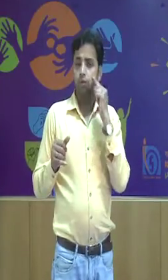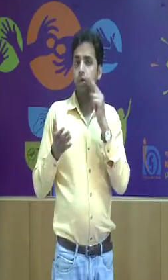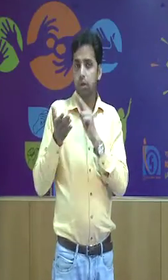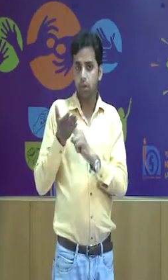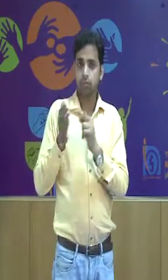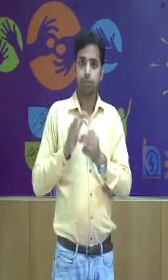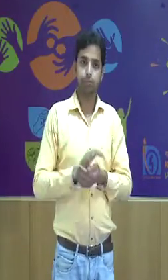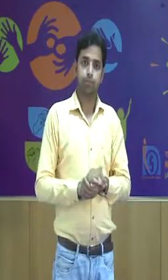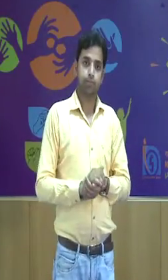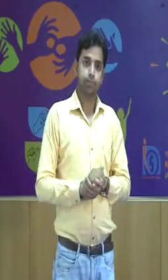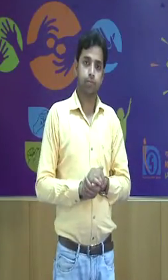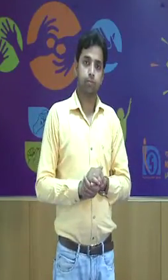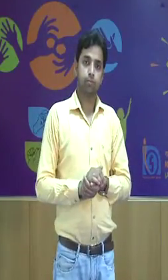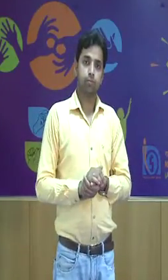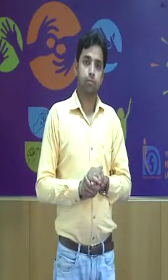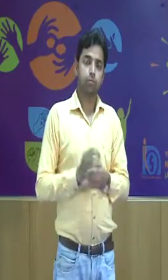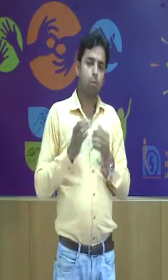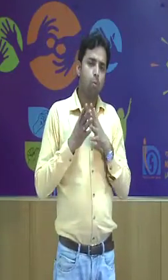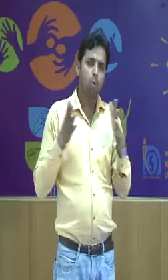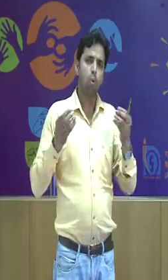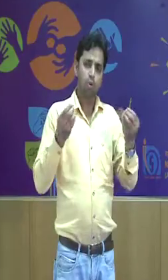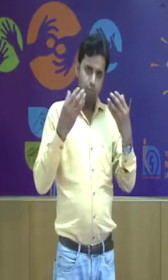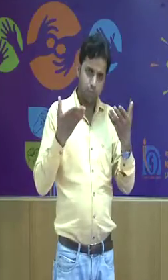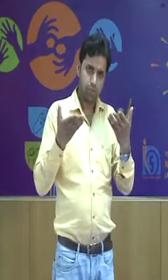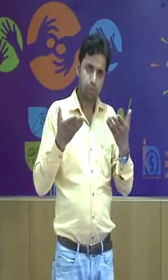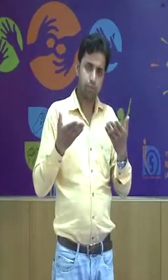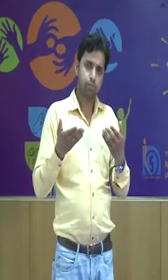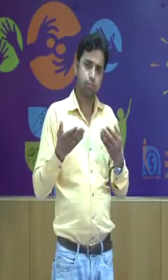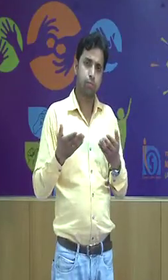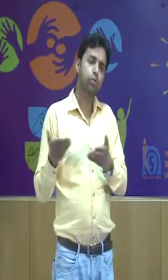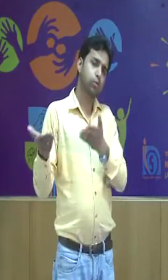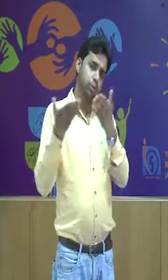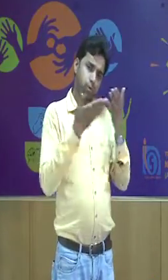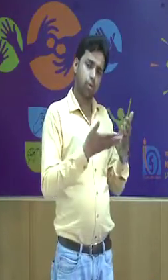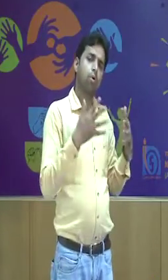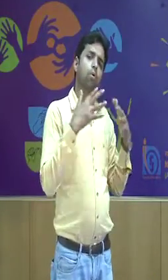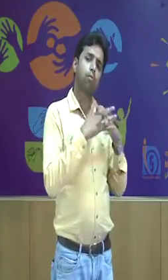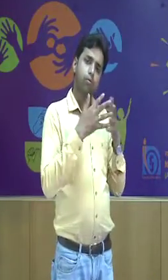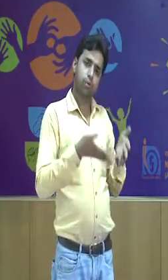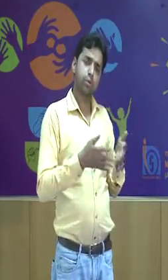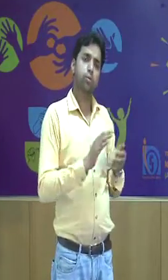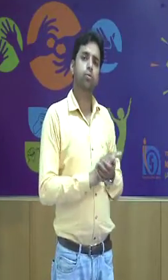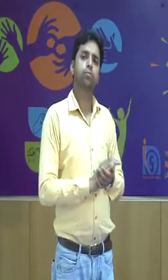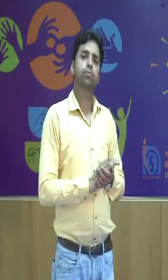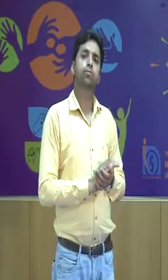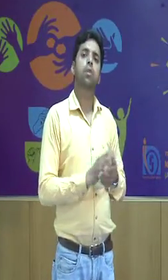signlanguage@nios.ac.in. For more information, you can visit our website at